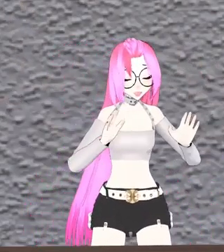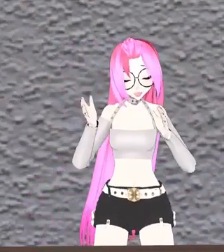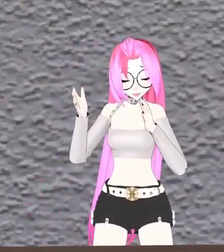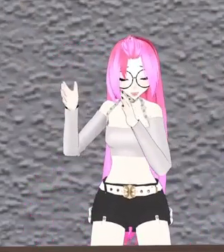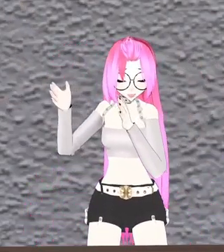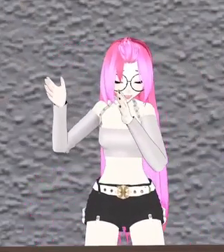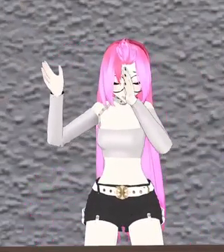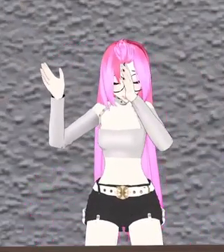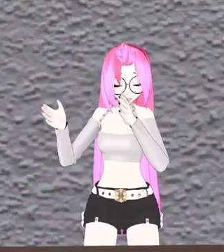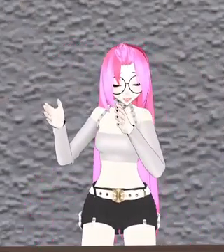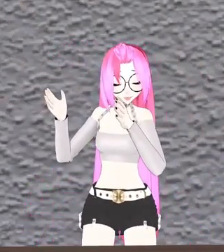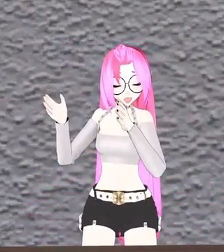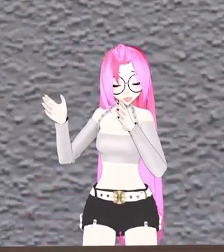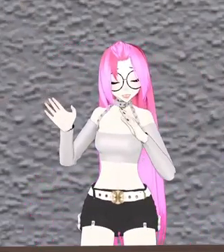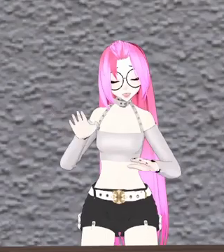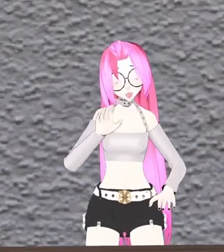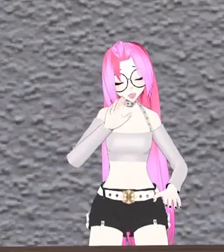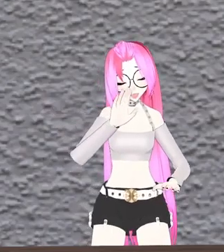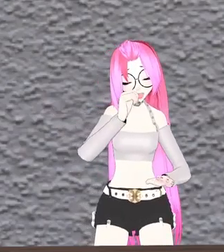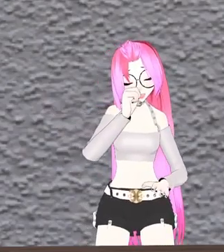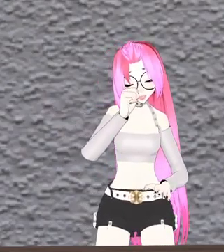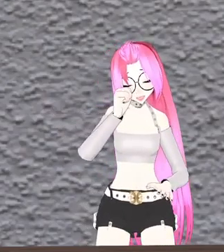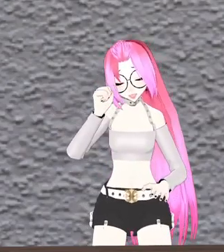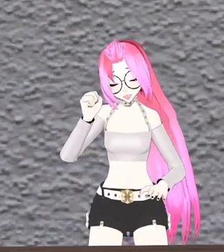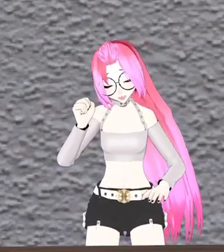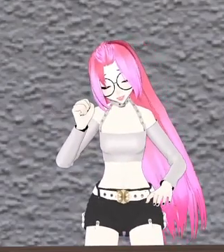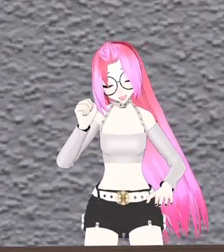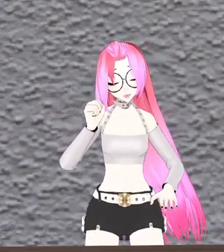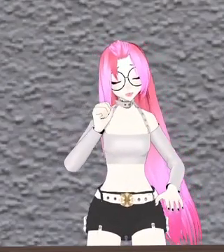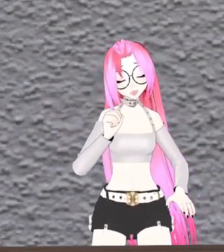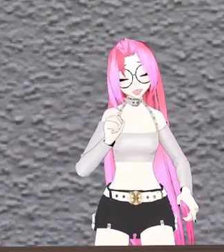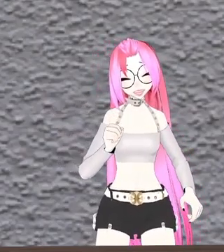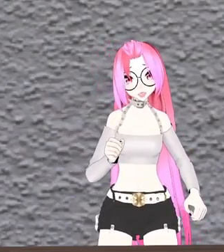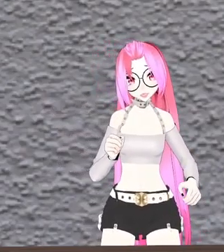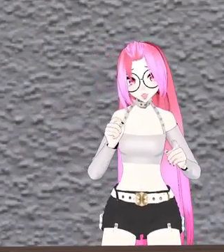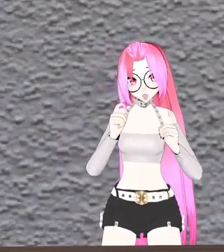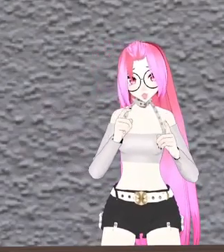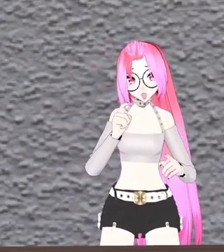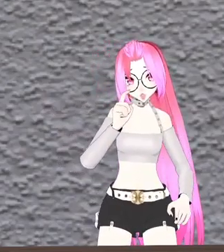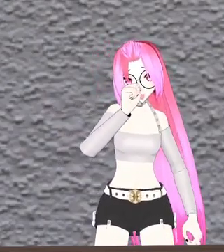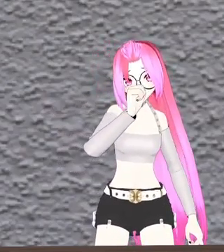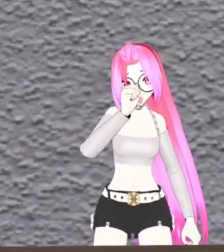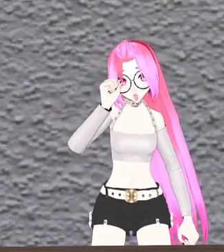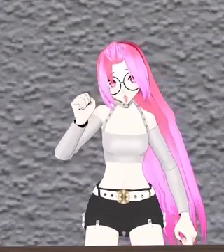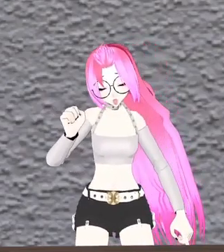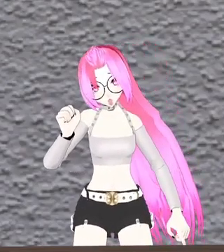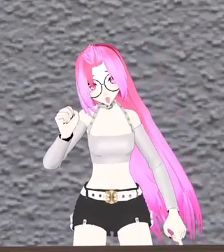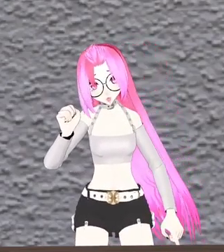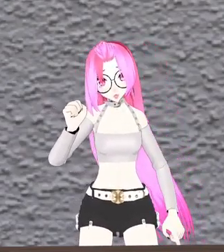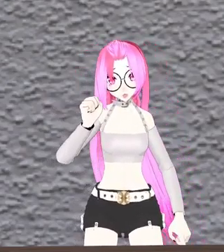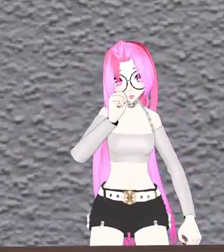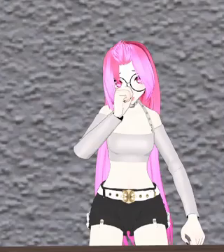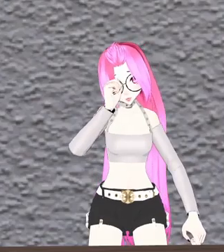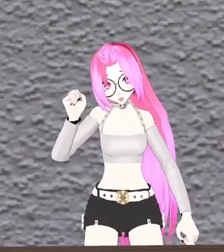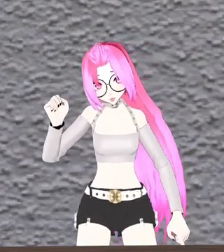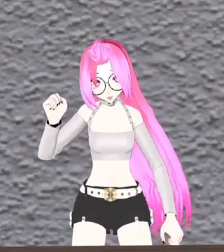that. You're going to stay in the box. The only time you're going to drift your hand is if it's a double letter. So, like, O-O,